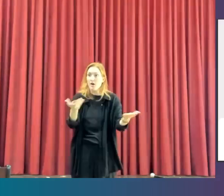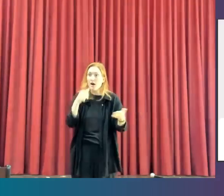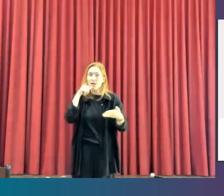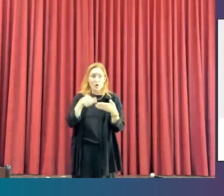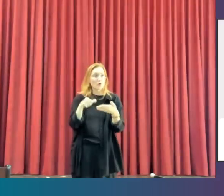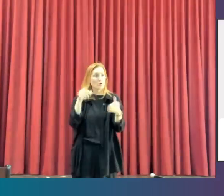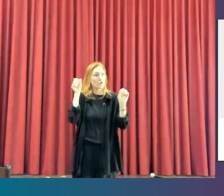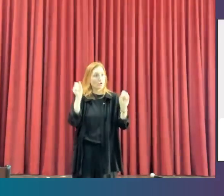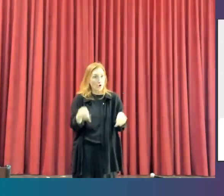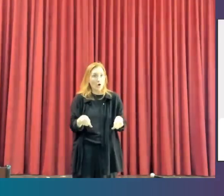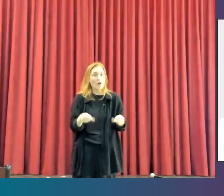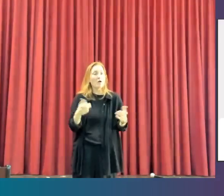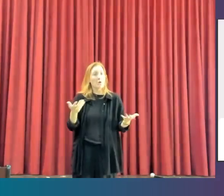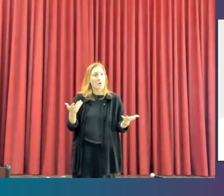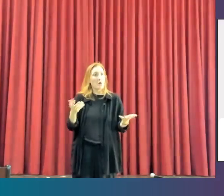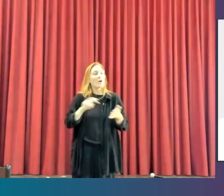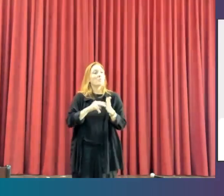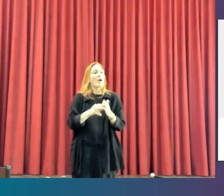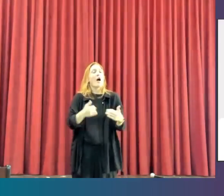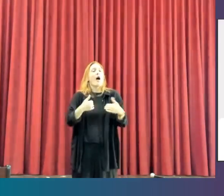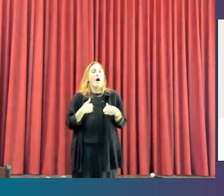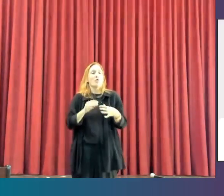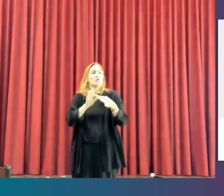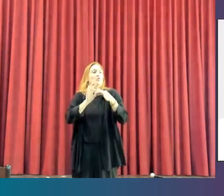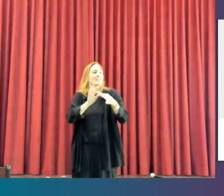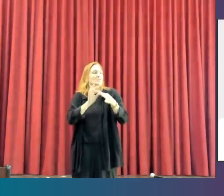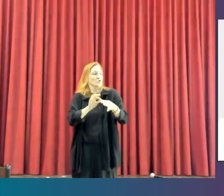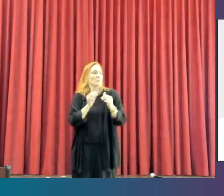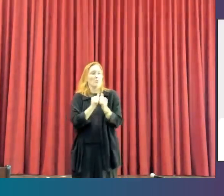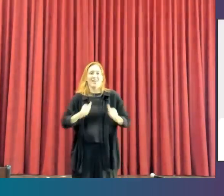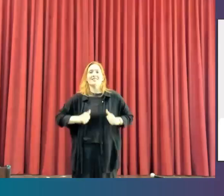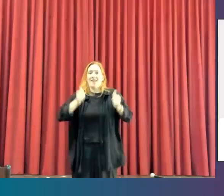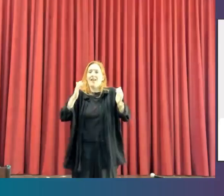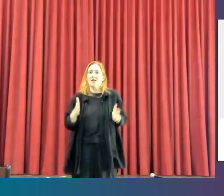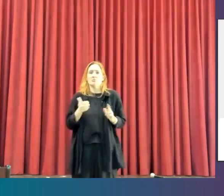they do have that relationship with the tenant.